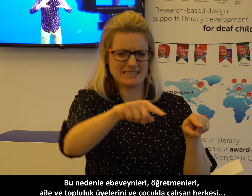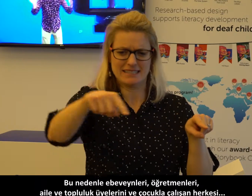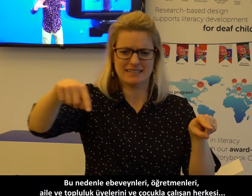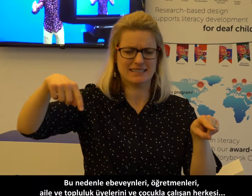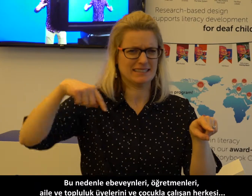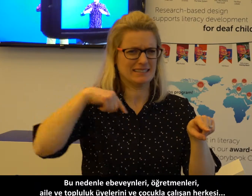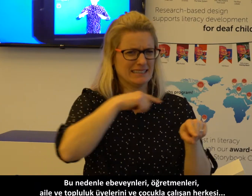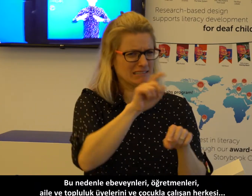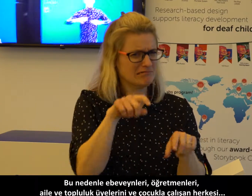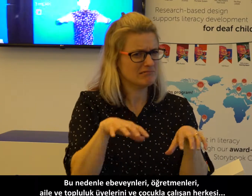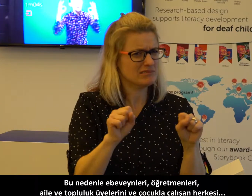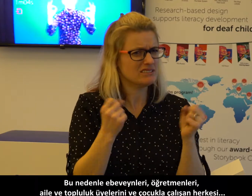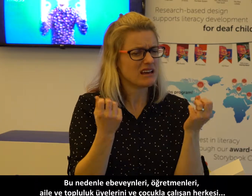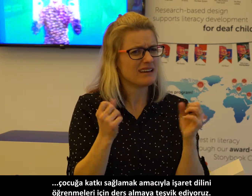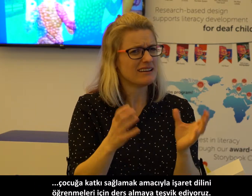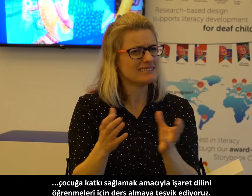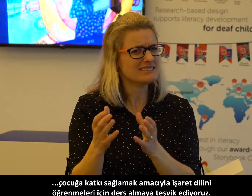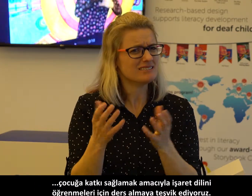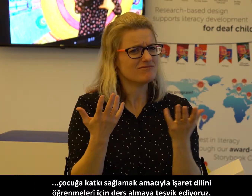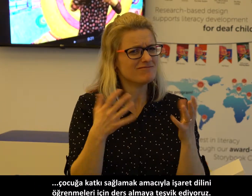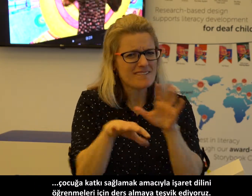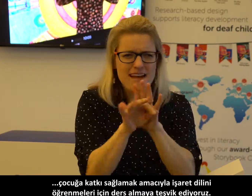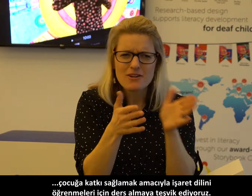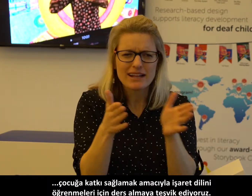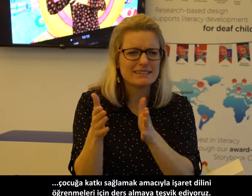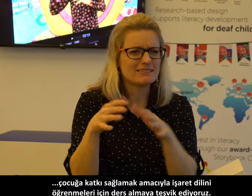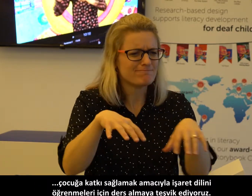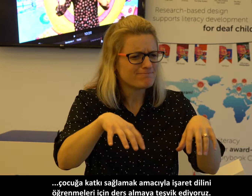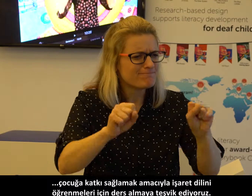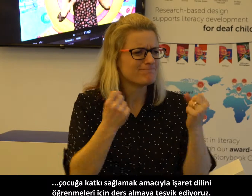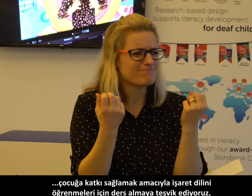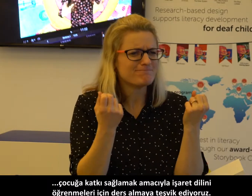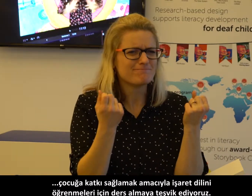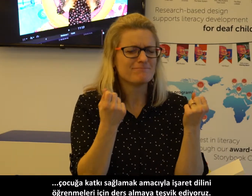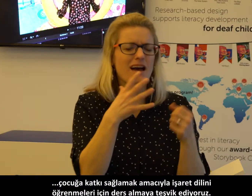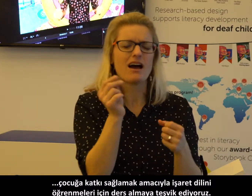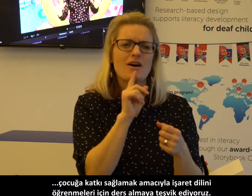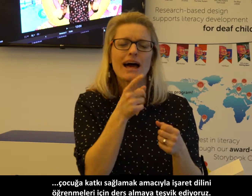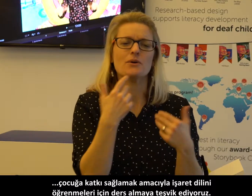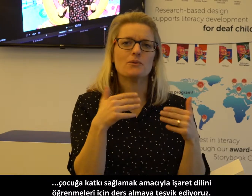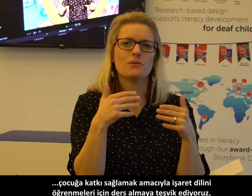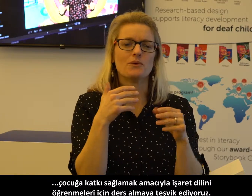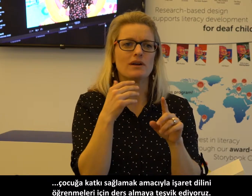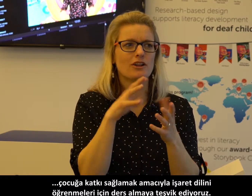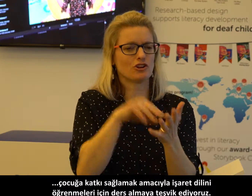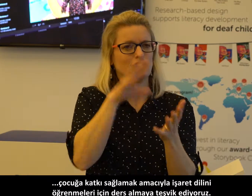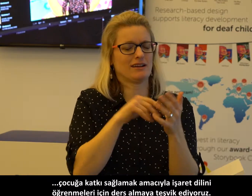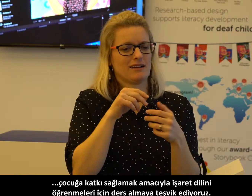anyone who's working with the child, to really take sign language classes, to learn the sign language, to be able to provide that natural